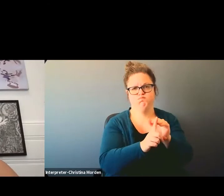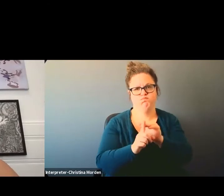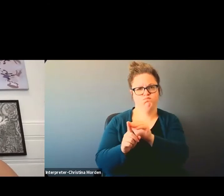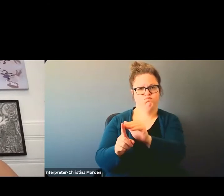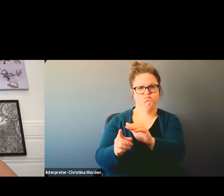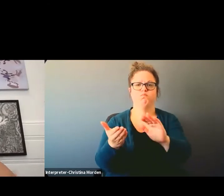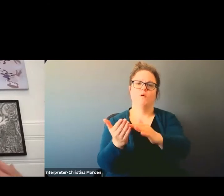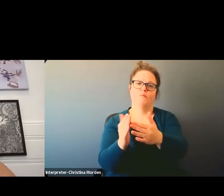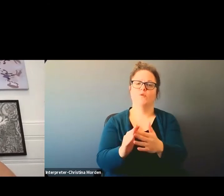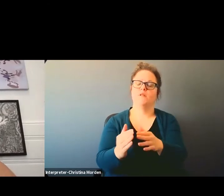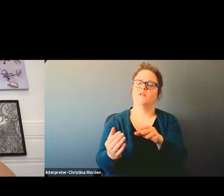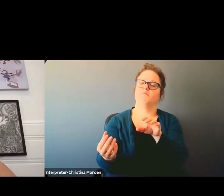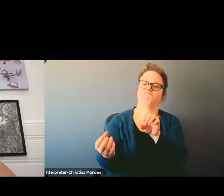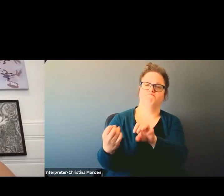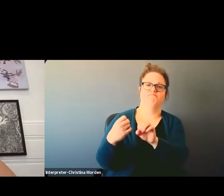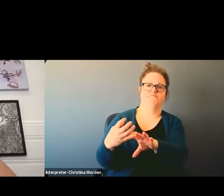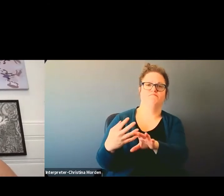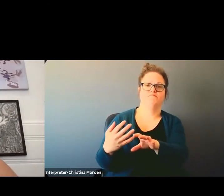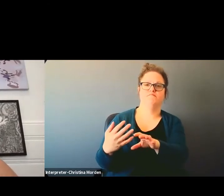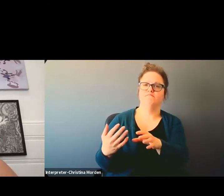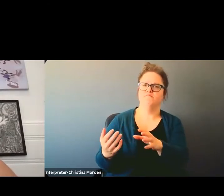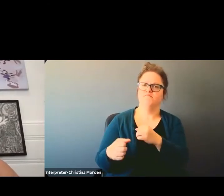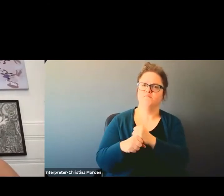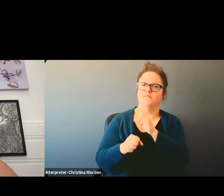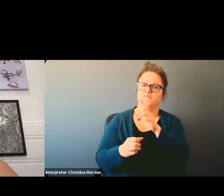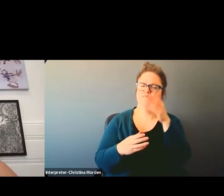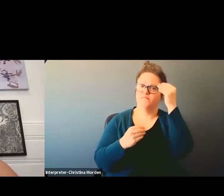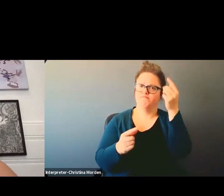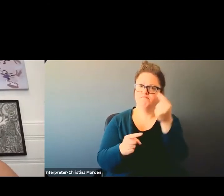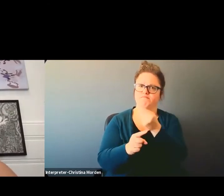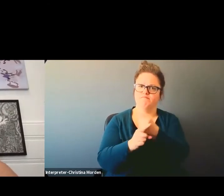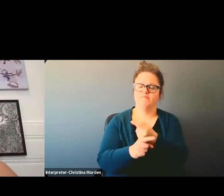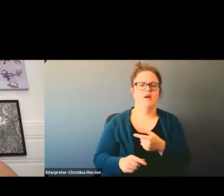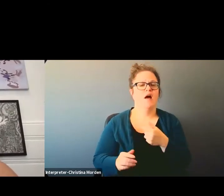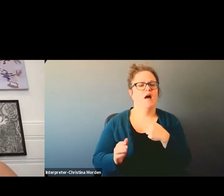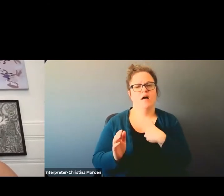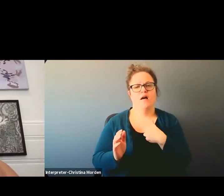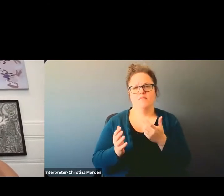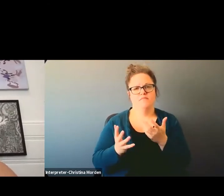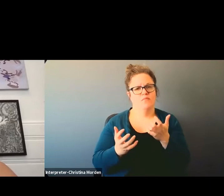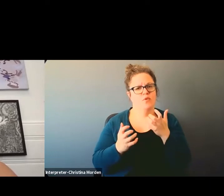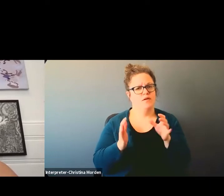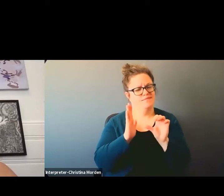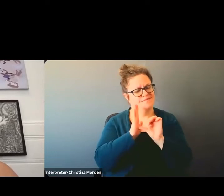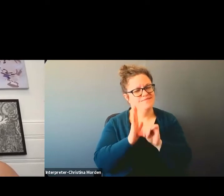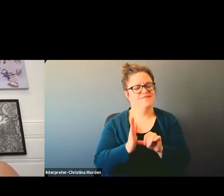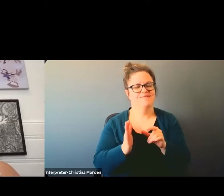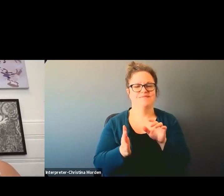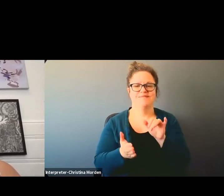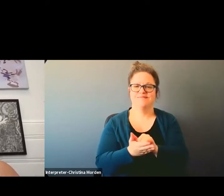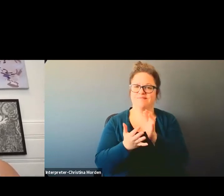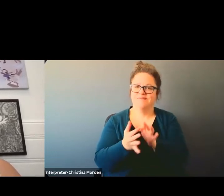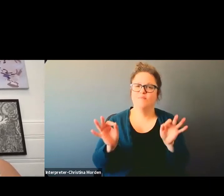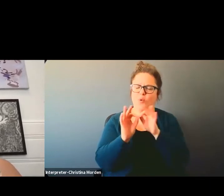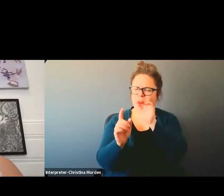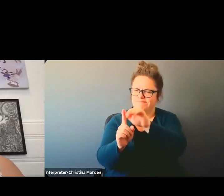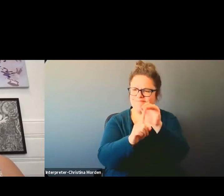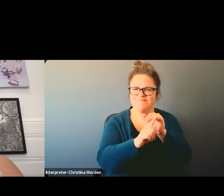get feedback on the material I prepared. I just really can't emphasize how important that really